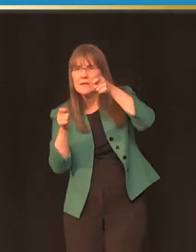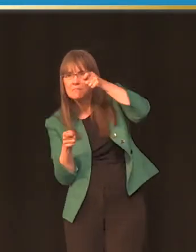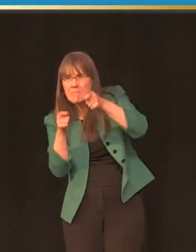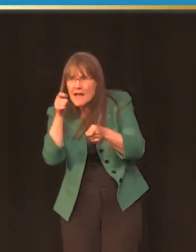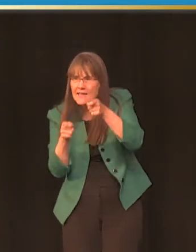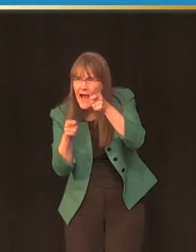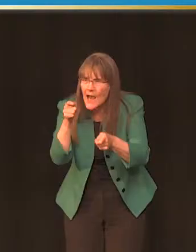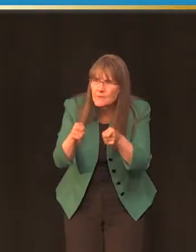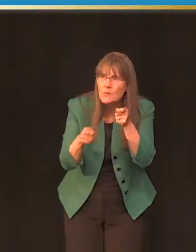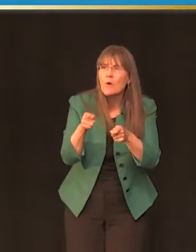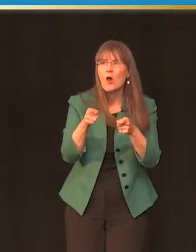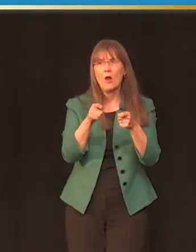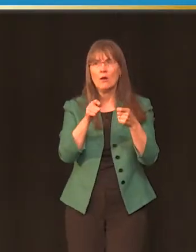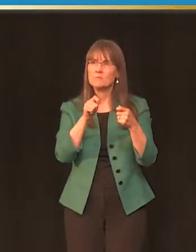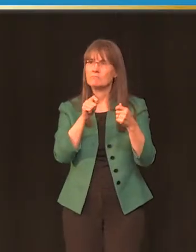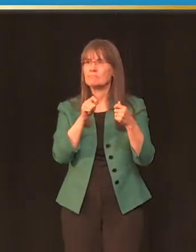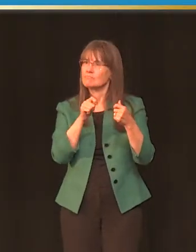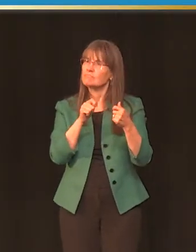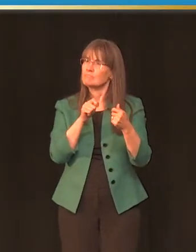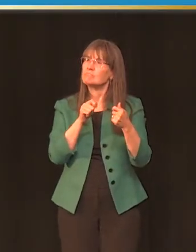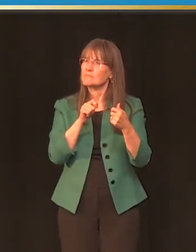Be flexible, be adaptable,